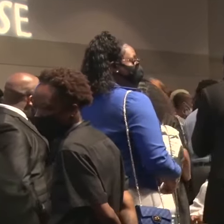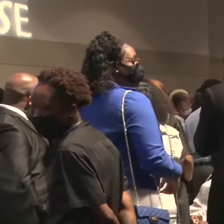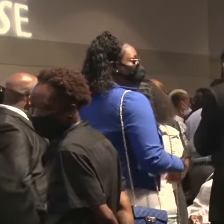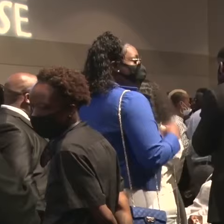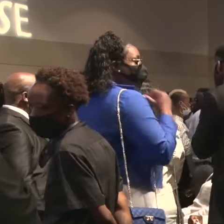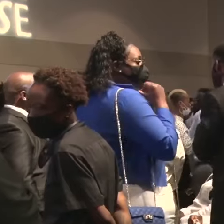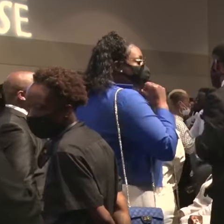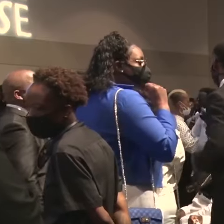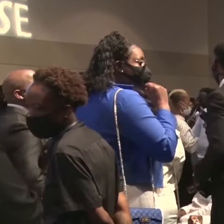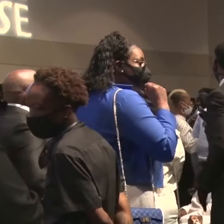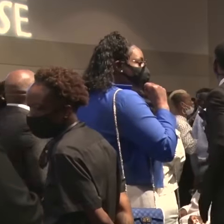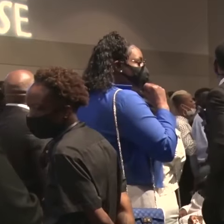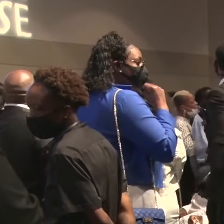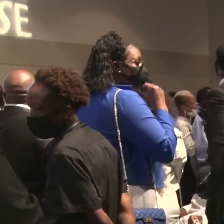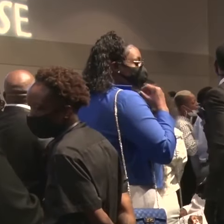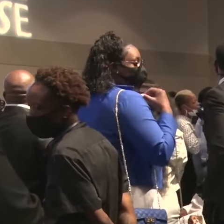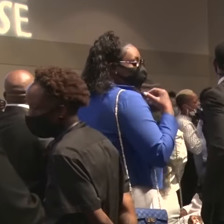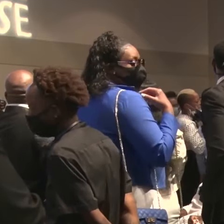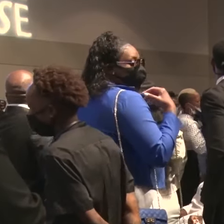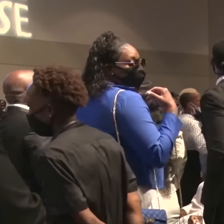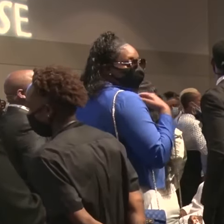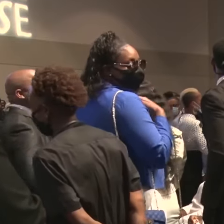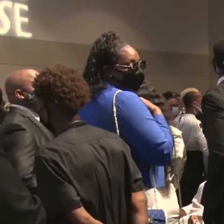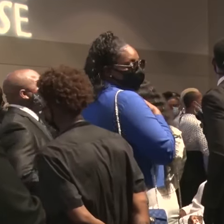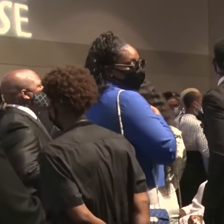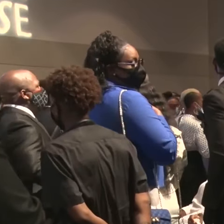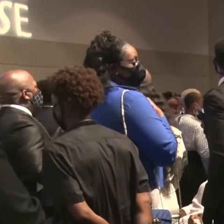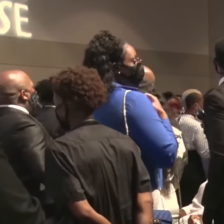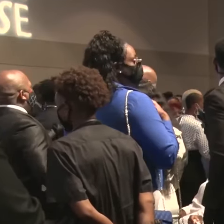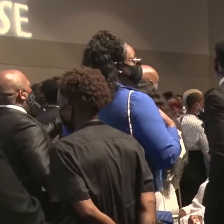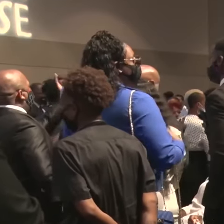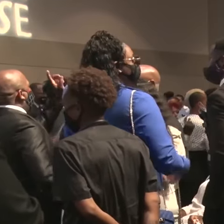God. You're worthy.